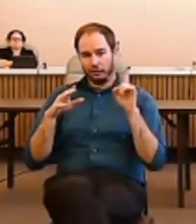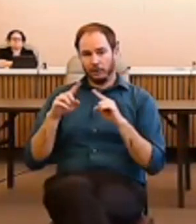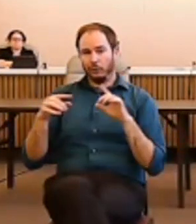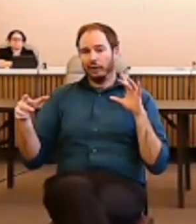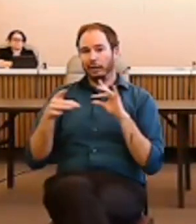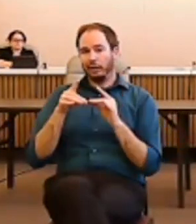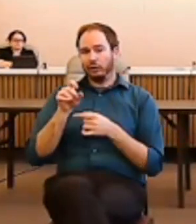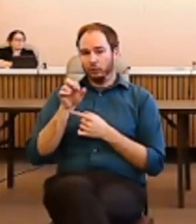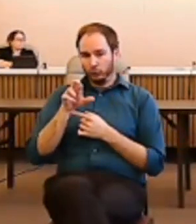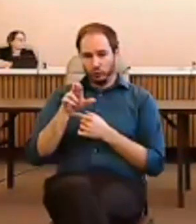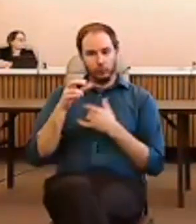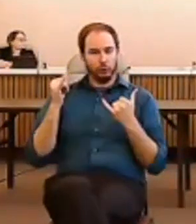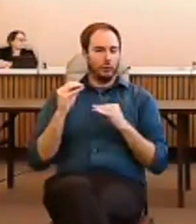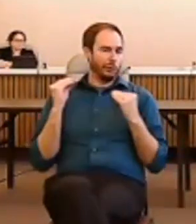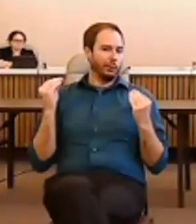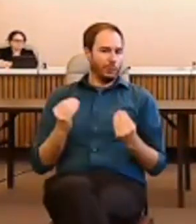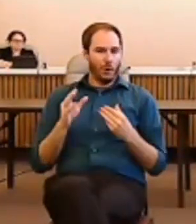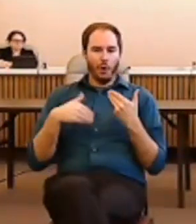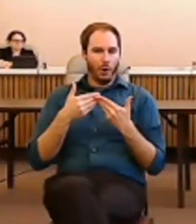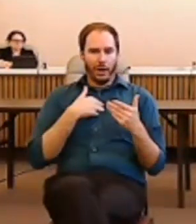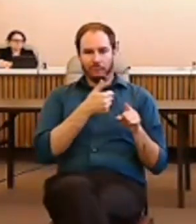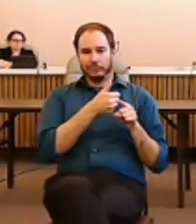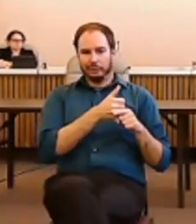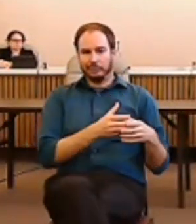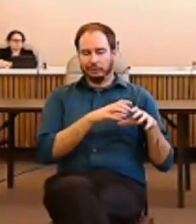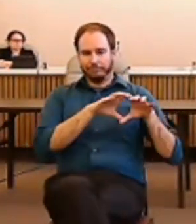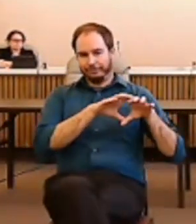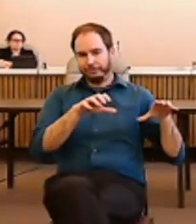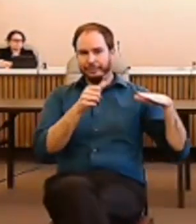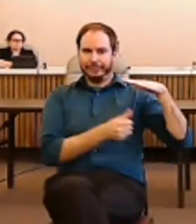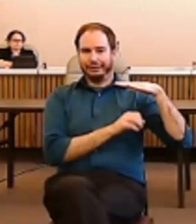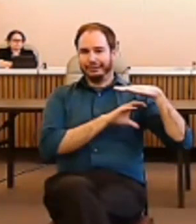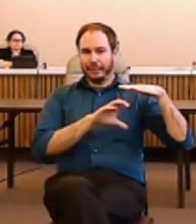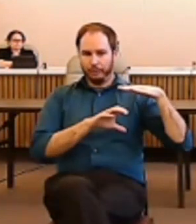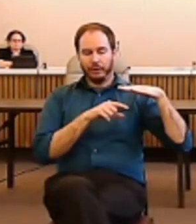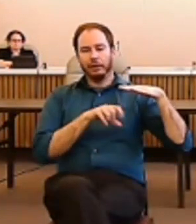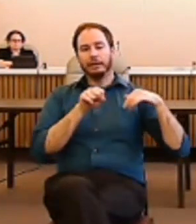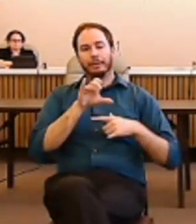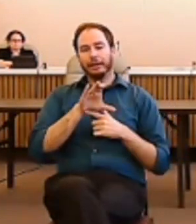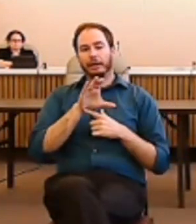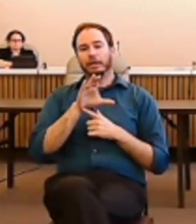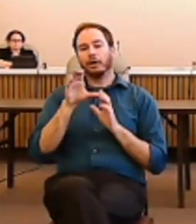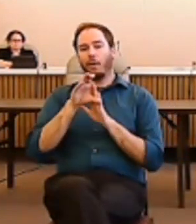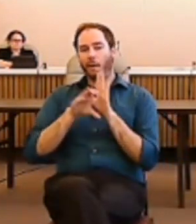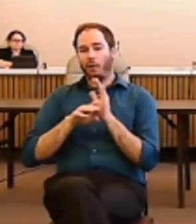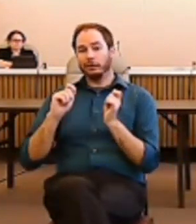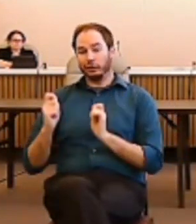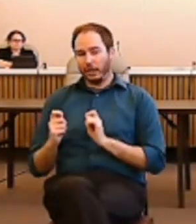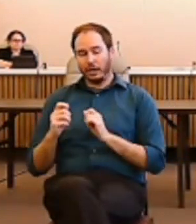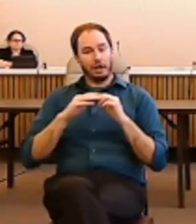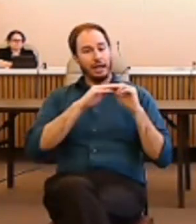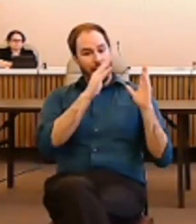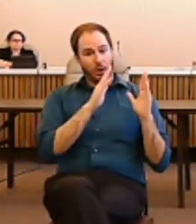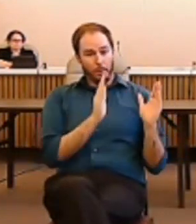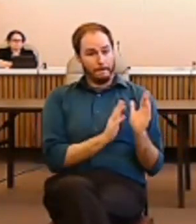sewer, which they don't have today. They're all septic. And, you know, as septic codes have changed, a lot of houses that are on